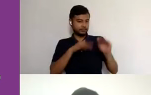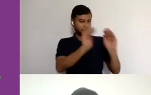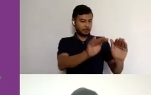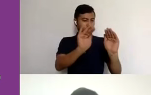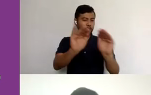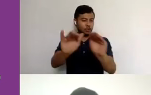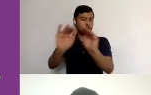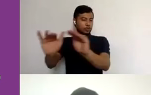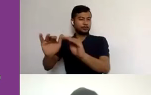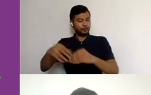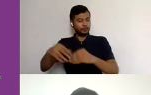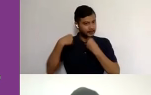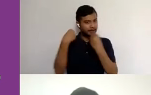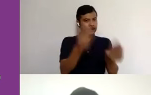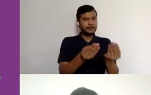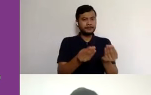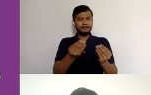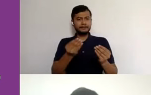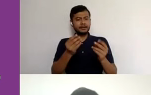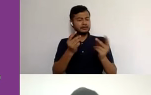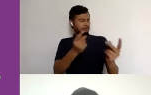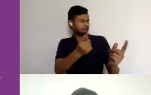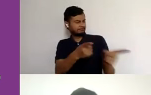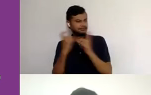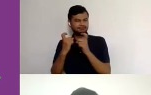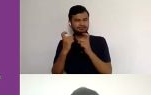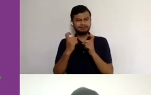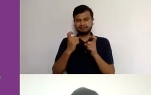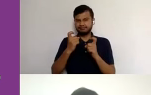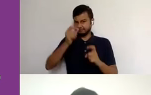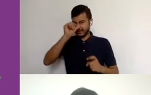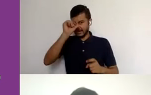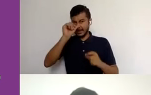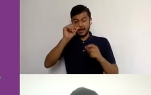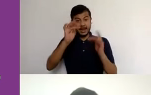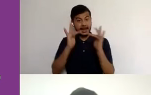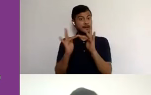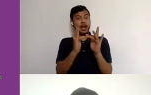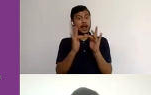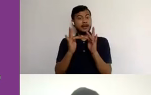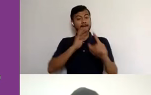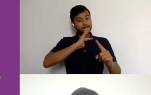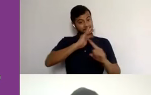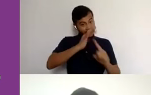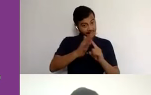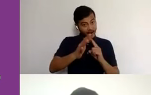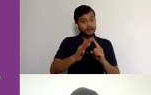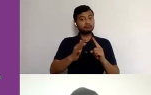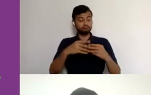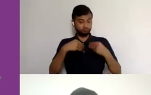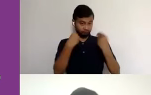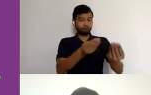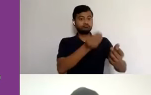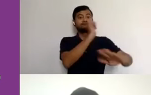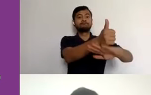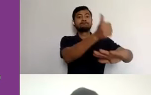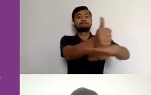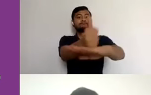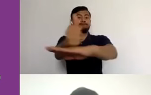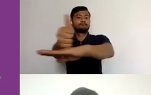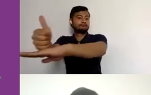high-speed AT&T fiber internet and Wi-Fi to ensure the centers have the resources for devices